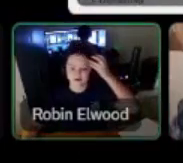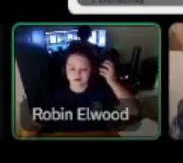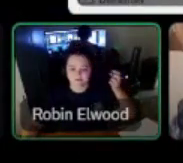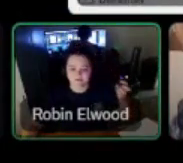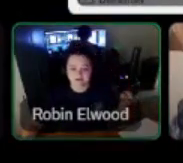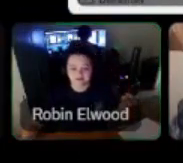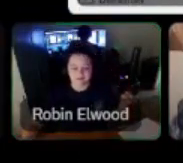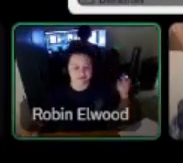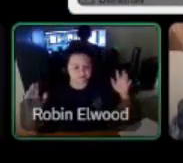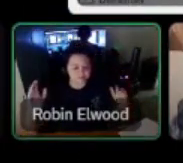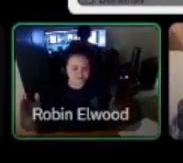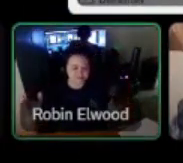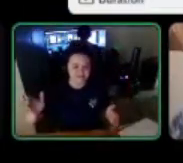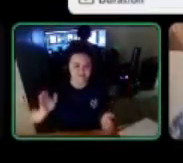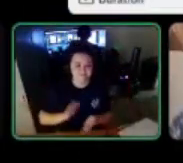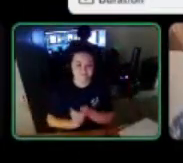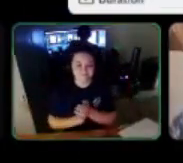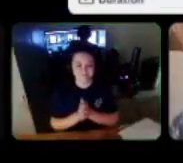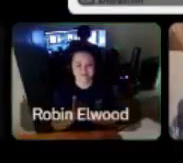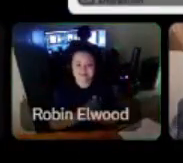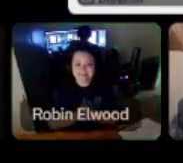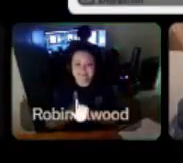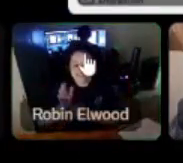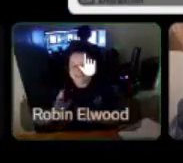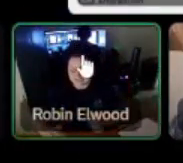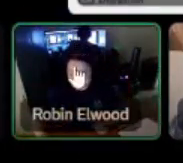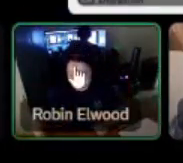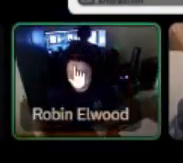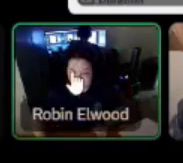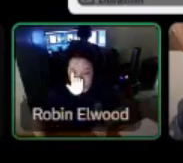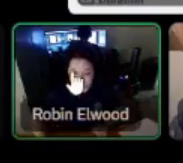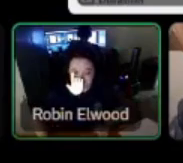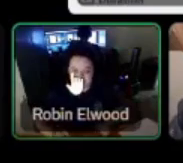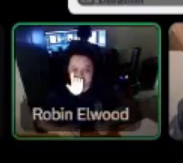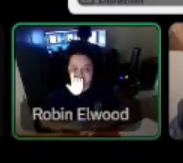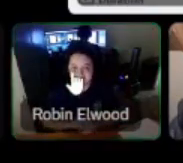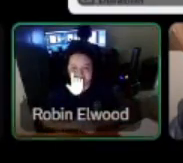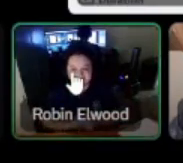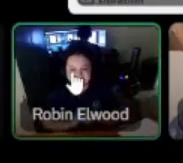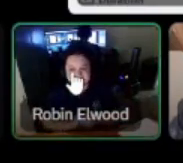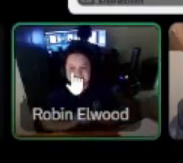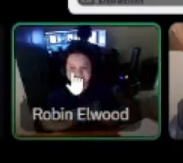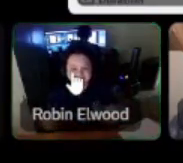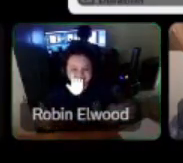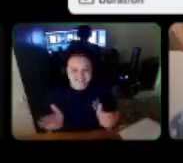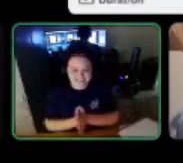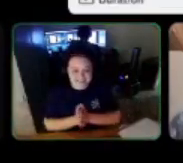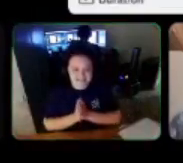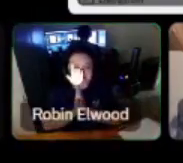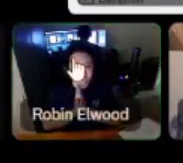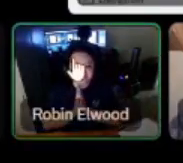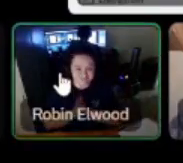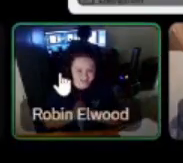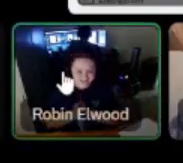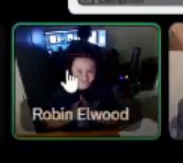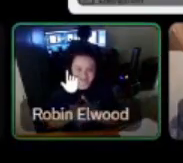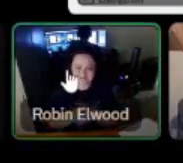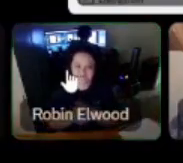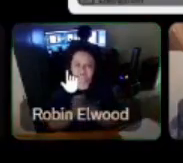Okay, survival and basics. Like I said, there's a lot of signs. There's a lot. If